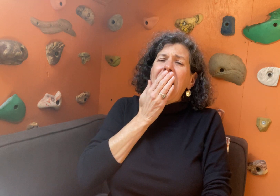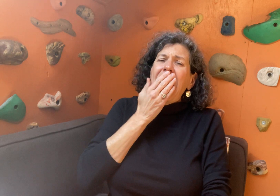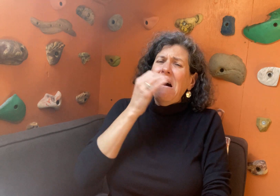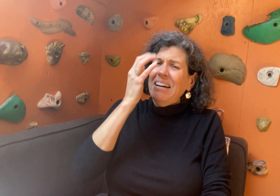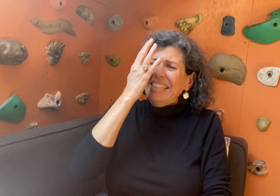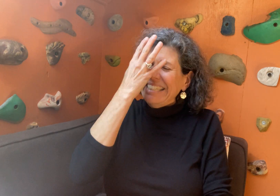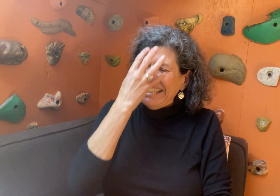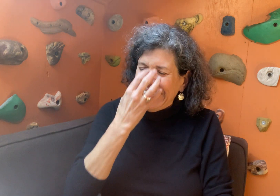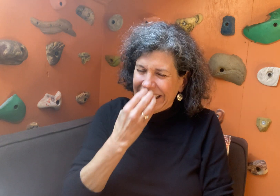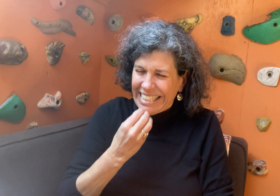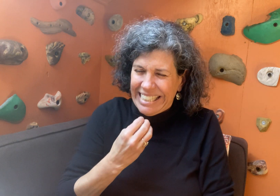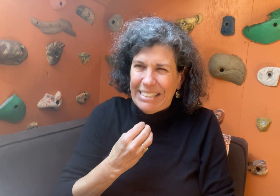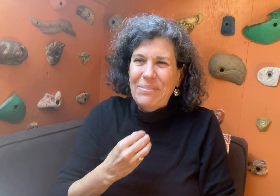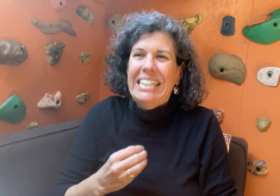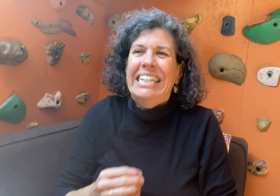oh, sleep,